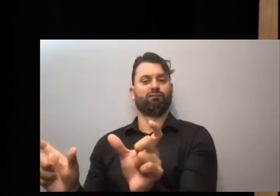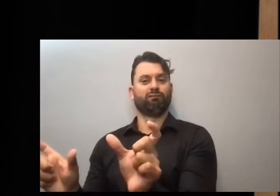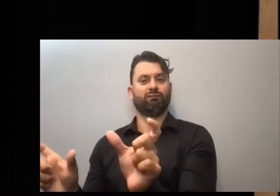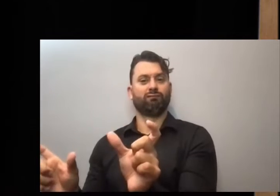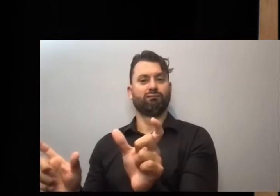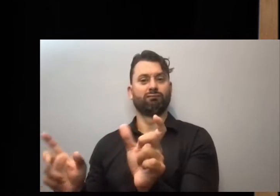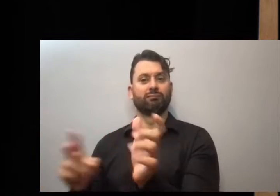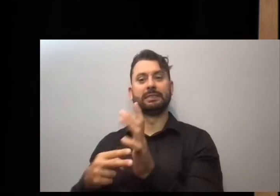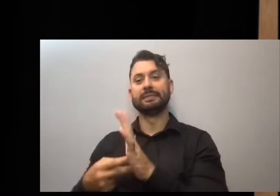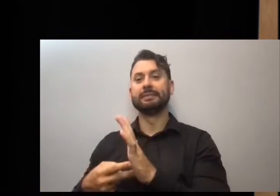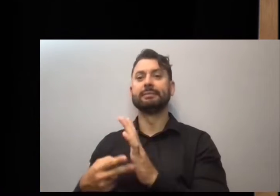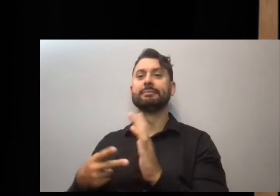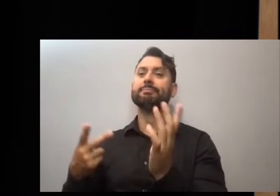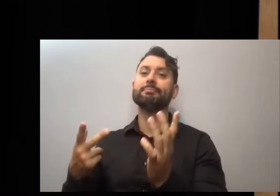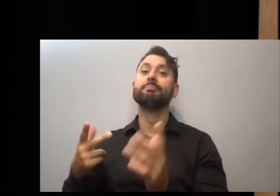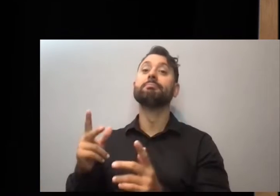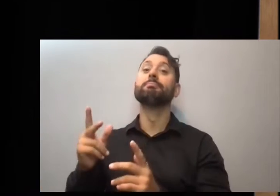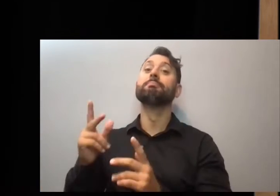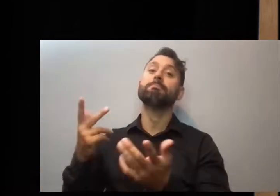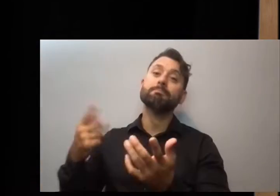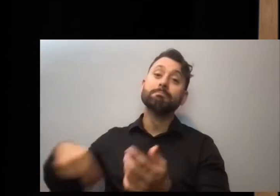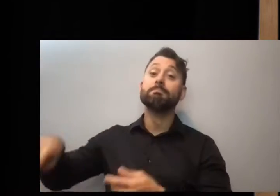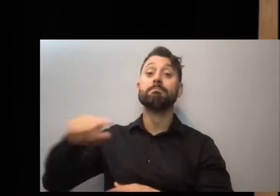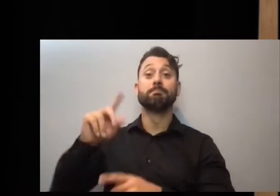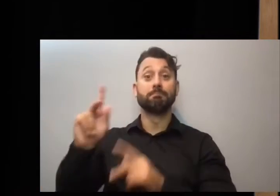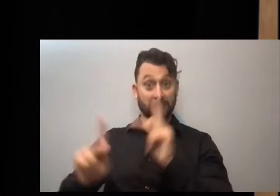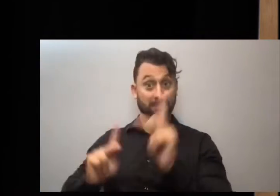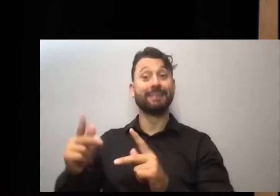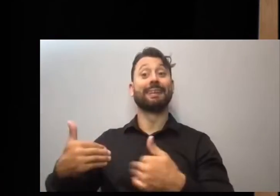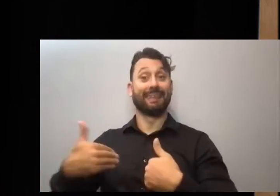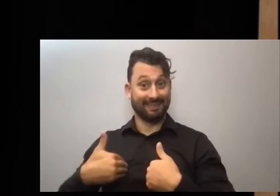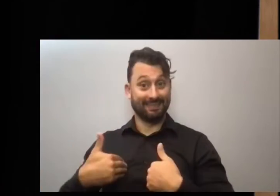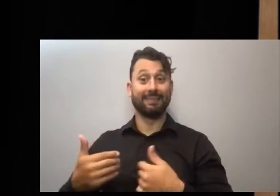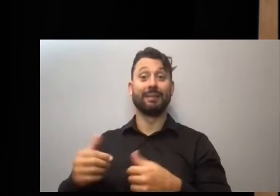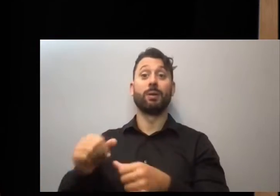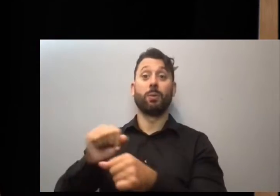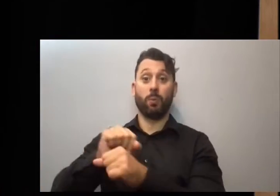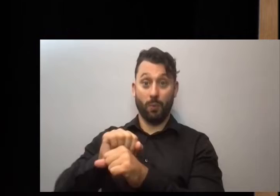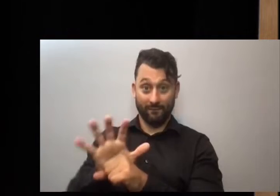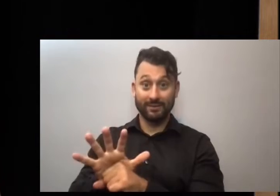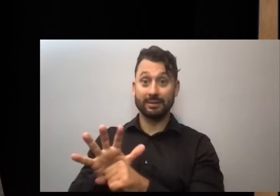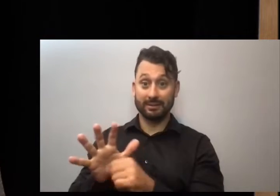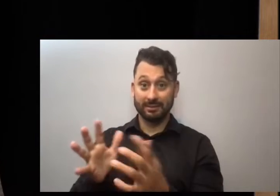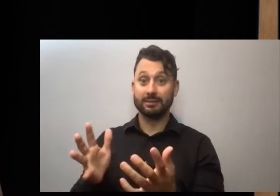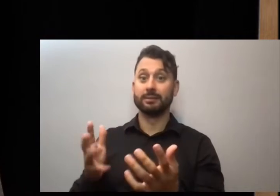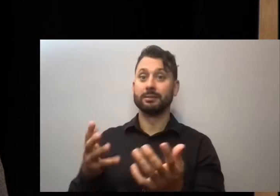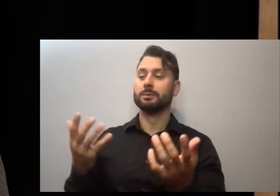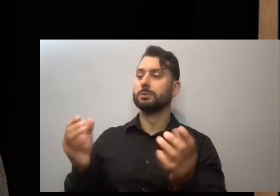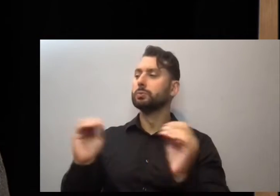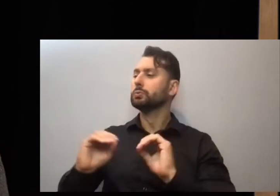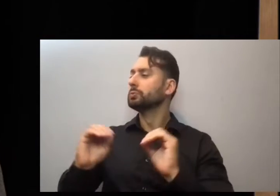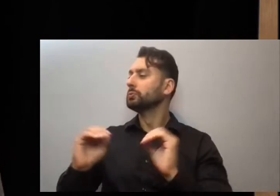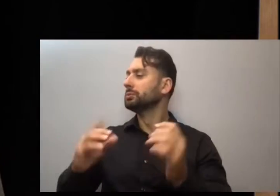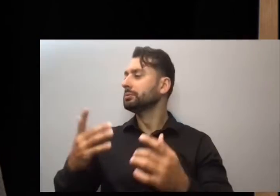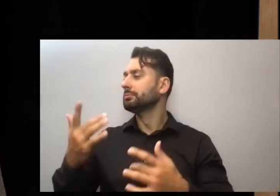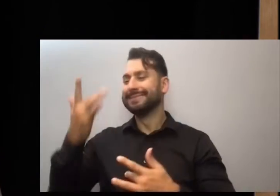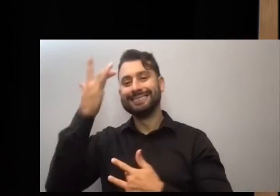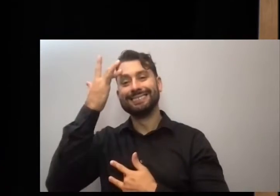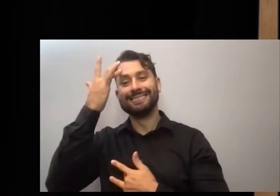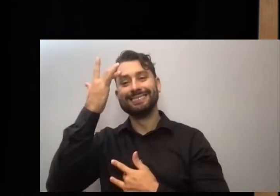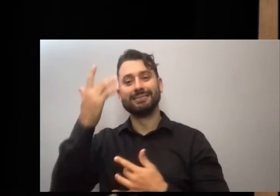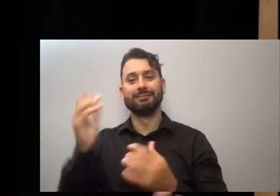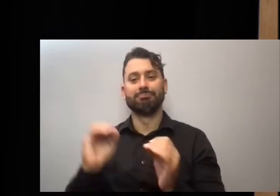has COVID-19 currently, but they're not sick yet. It's just kind of a waiting period to see if they do get sick.